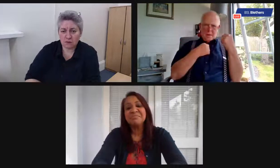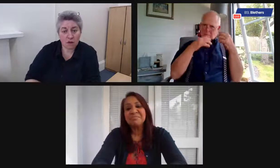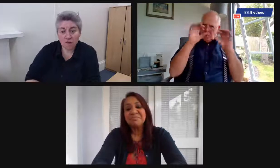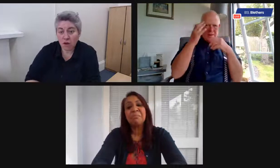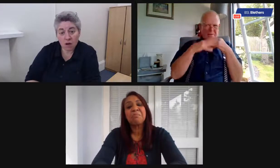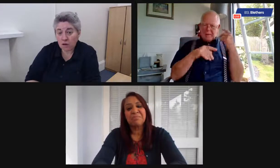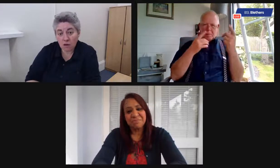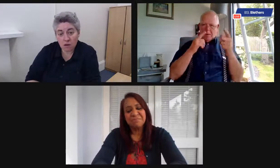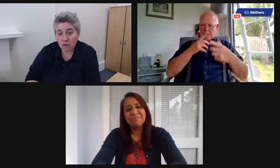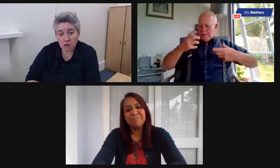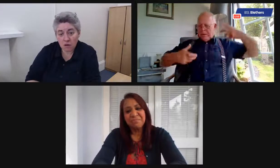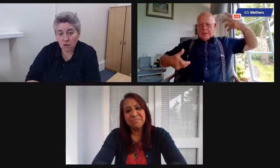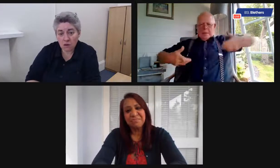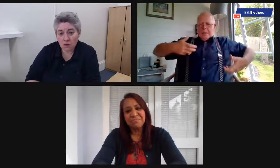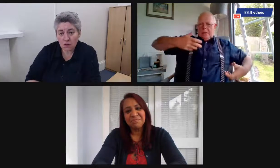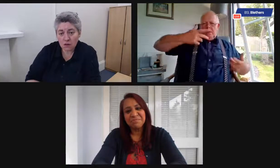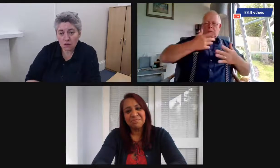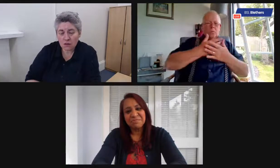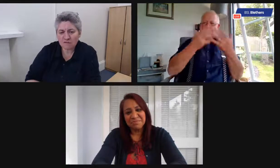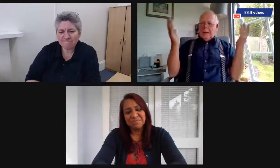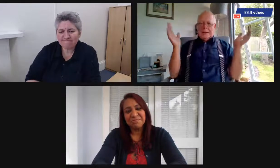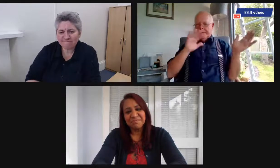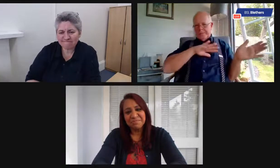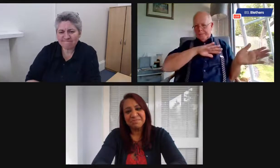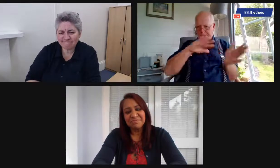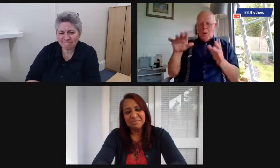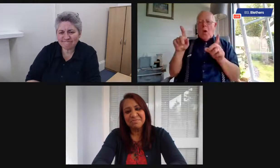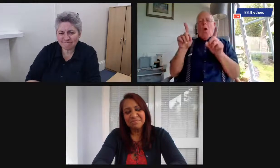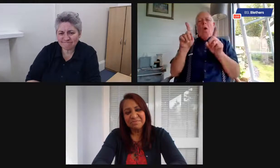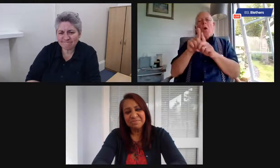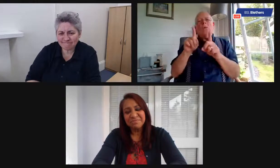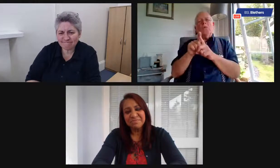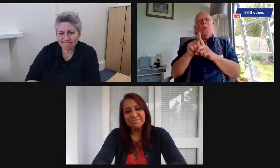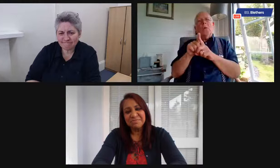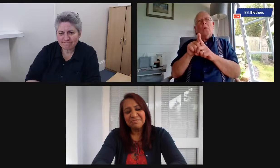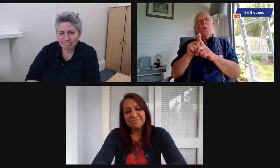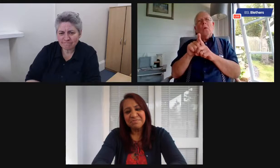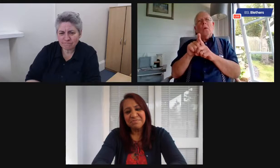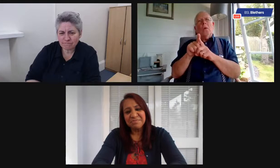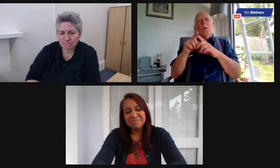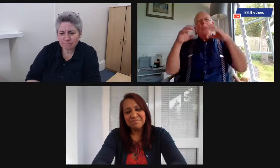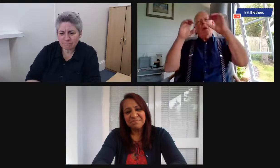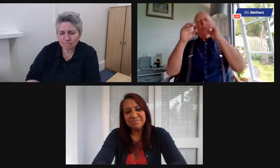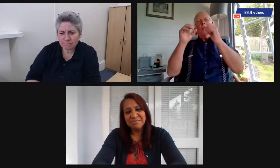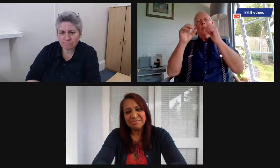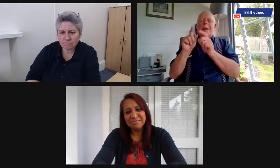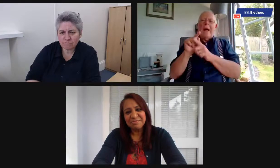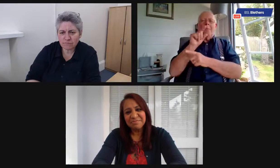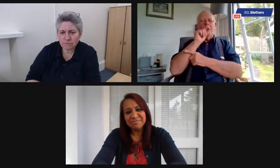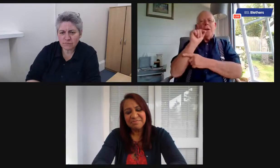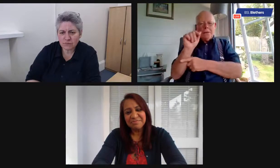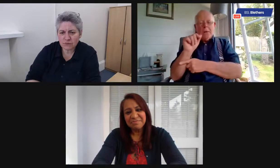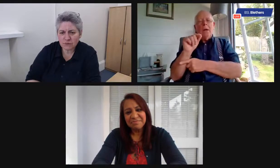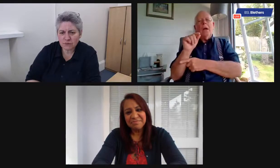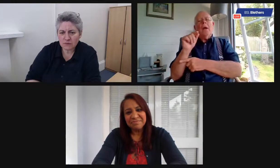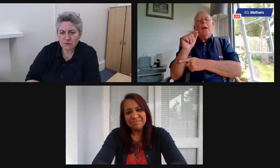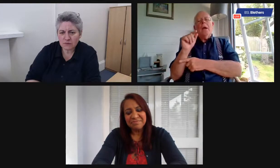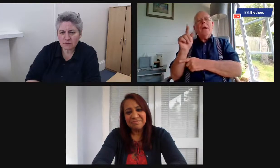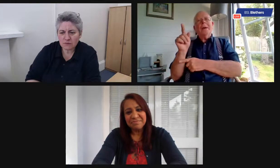Well, I take it never in? use binoculars. I don't know if we're the same, Manjeet, because it's too much equipment to carry around. And also, binoculars are